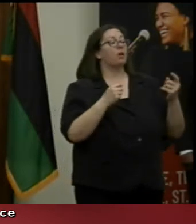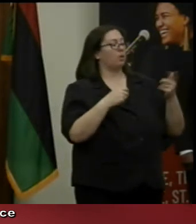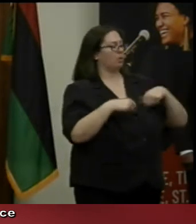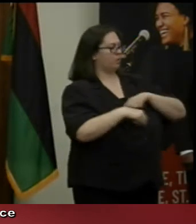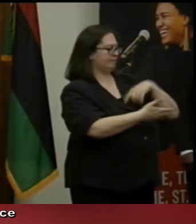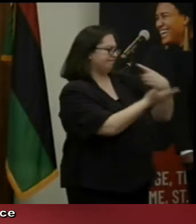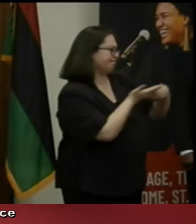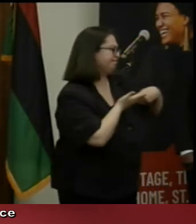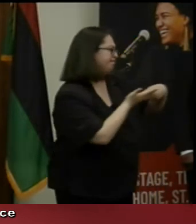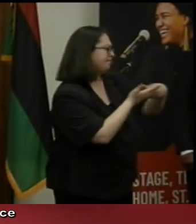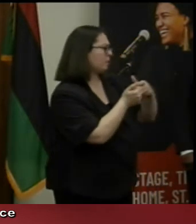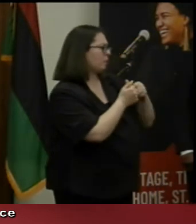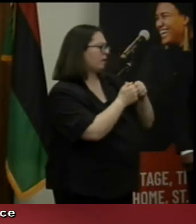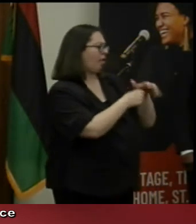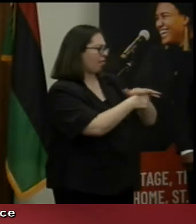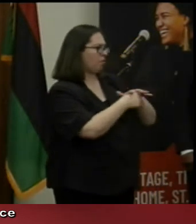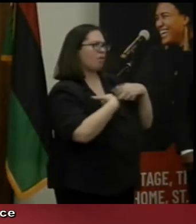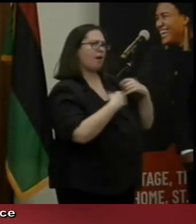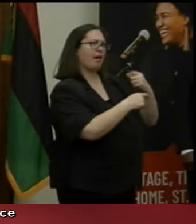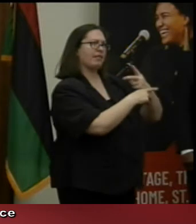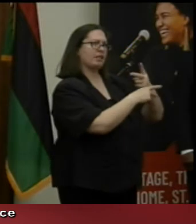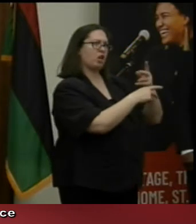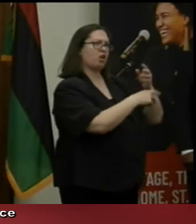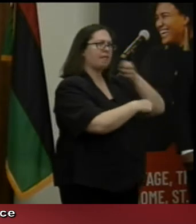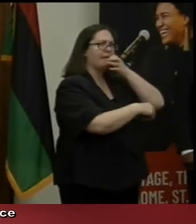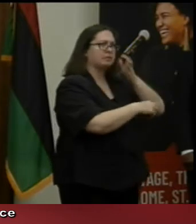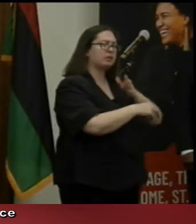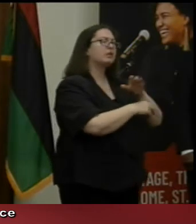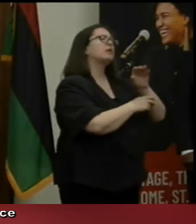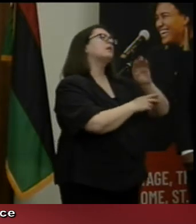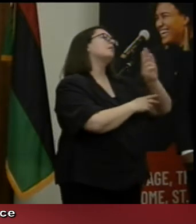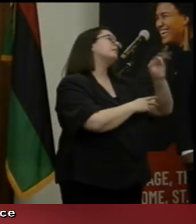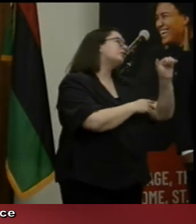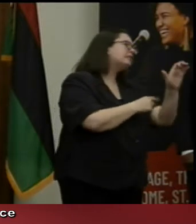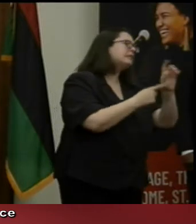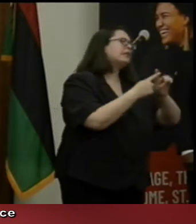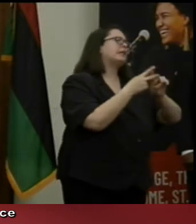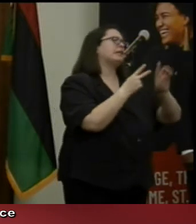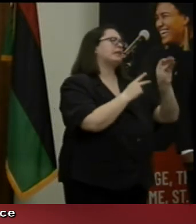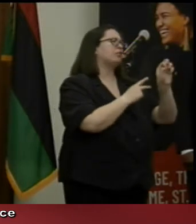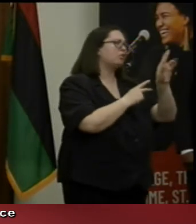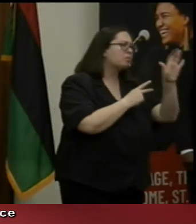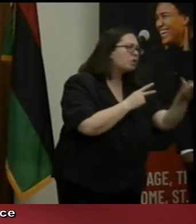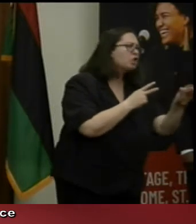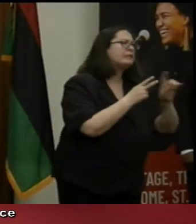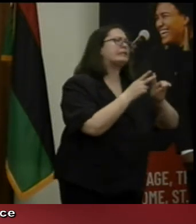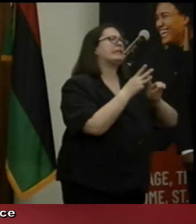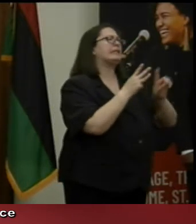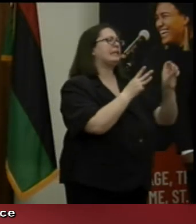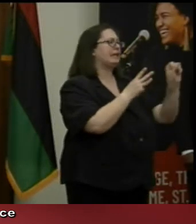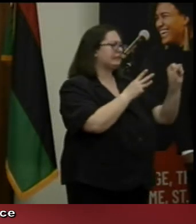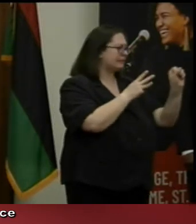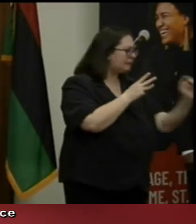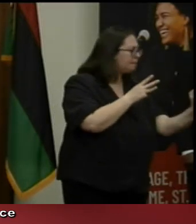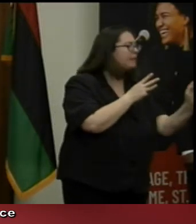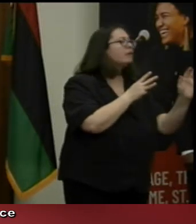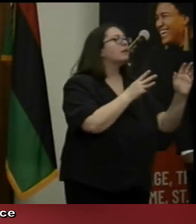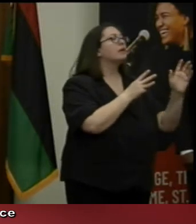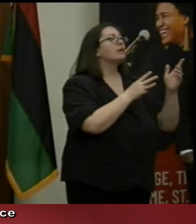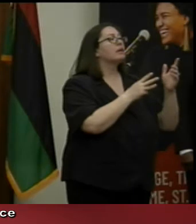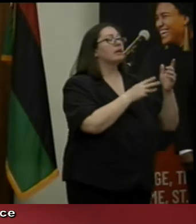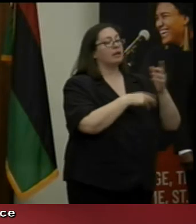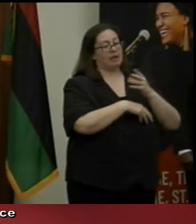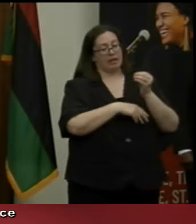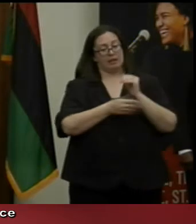of BJC, SSM, Mercy, and of course with Dr. Eccles and his counterparts, public health officials in